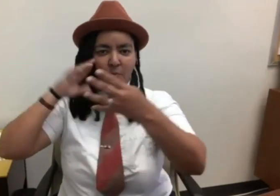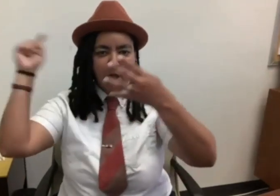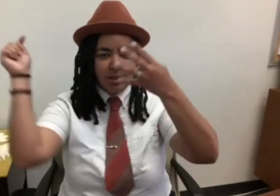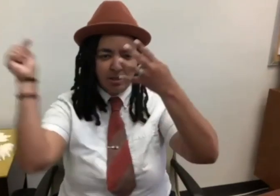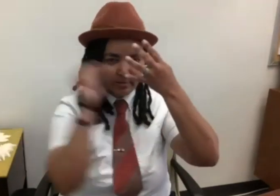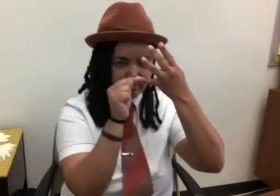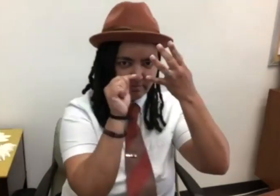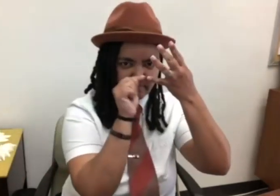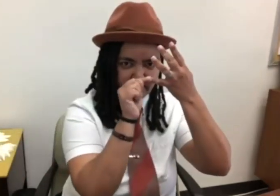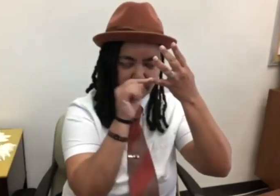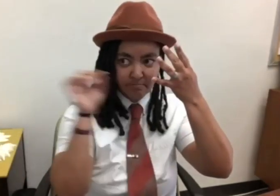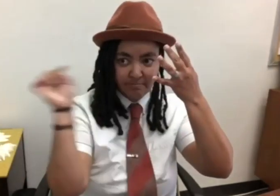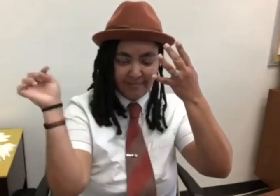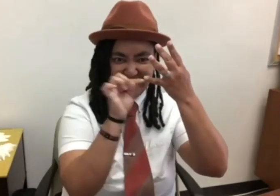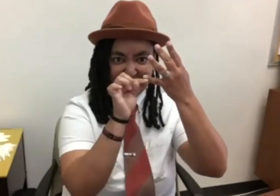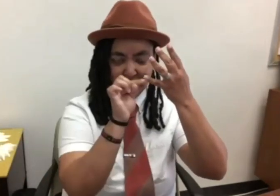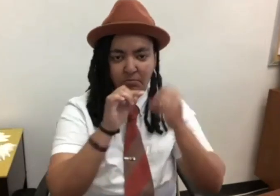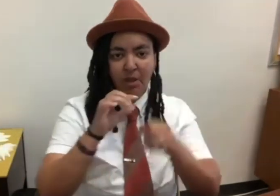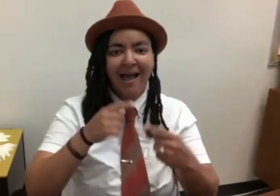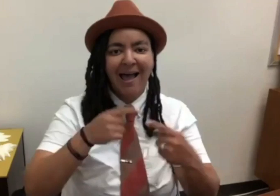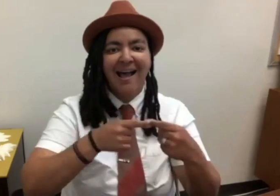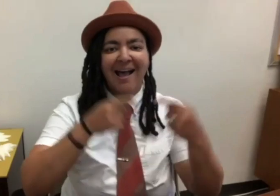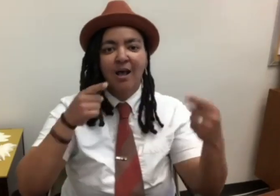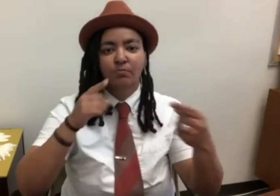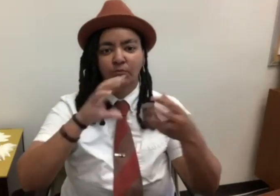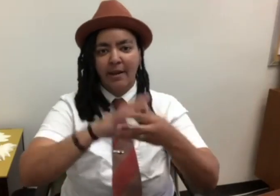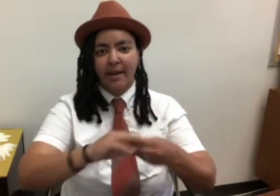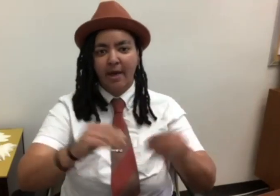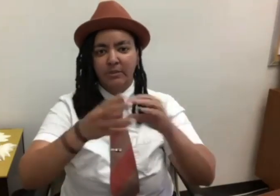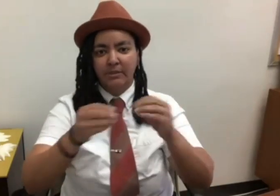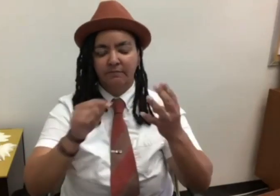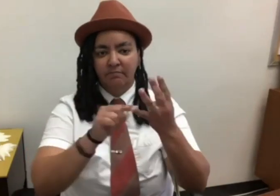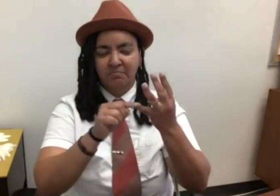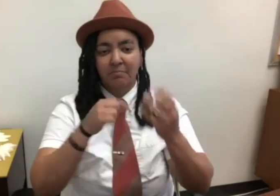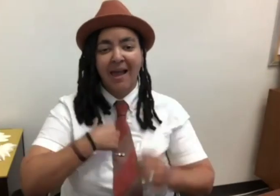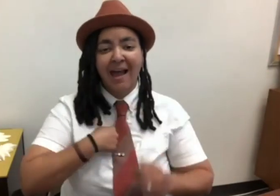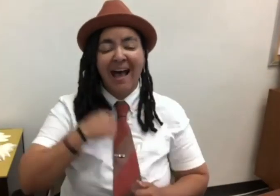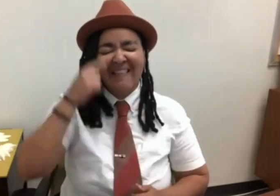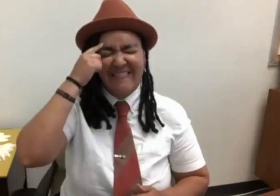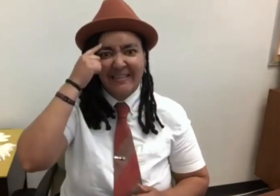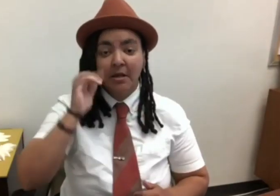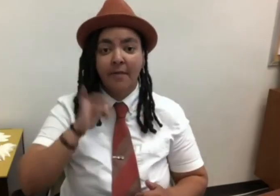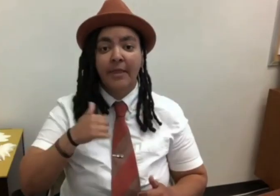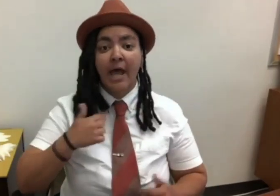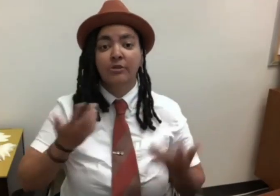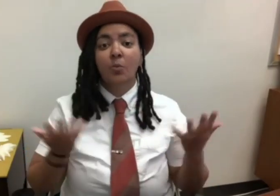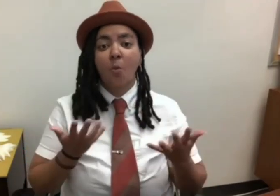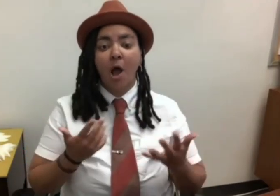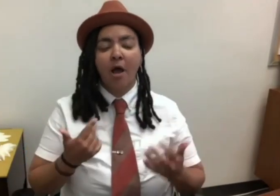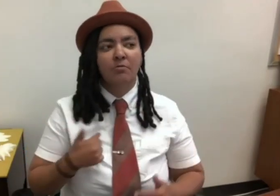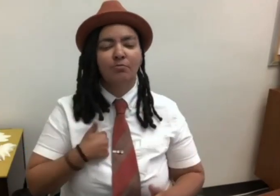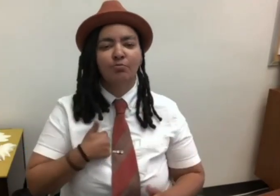there are four tenets of education. I want to jump to the fourth tenet, which talks about the narrative.